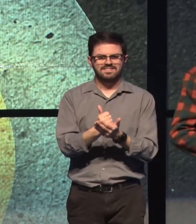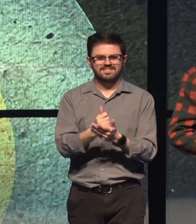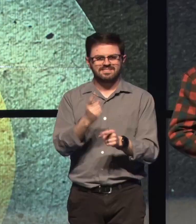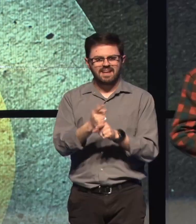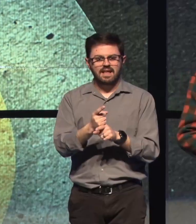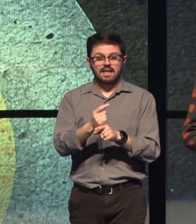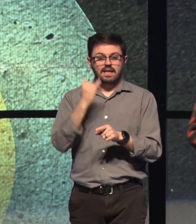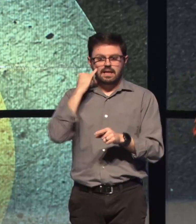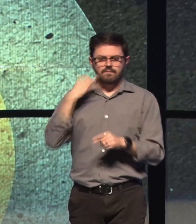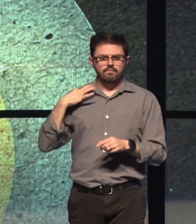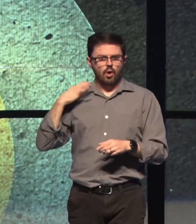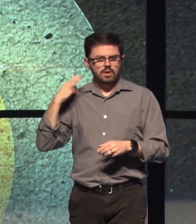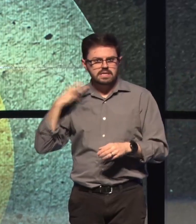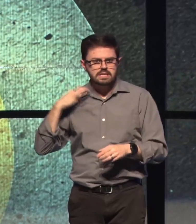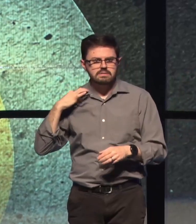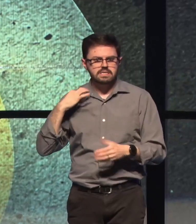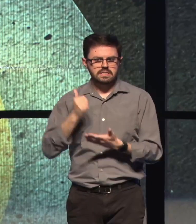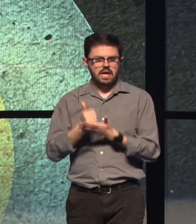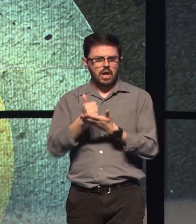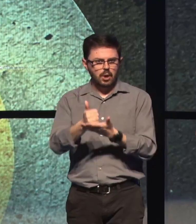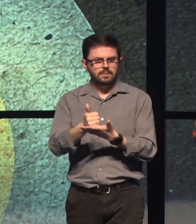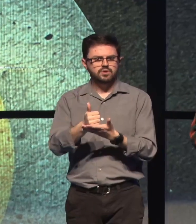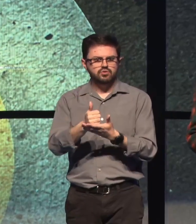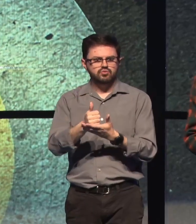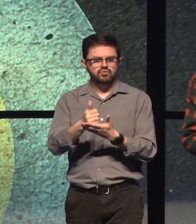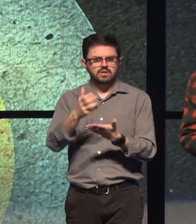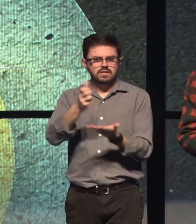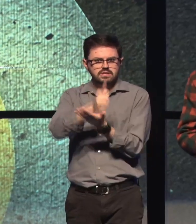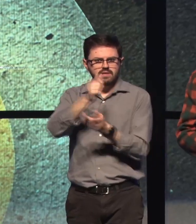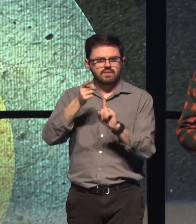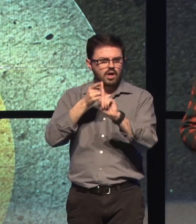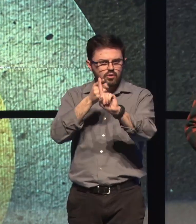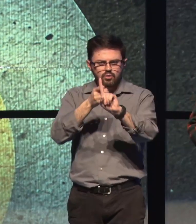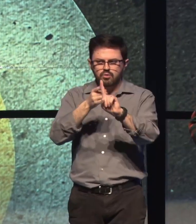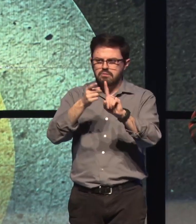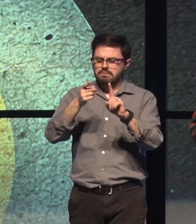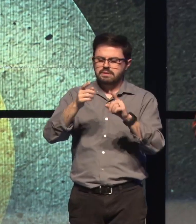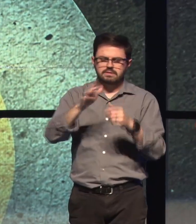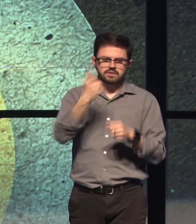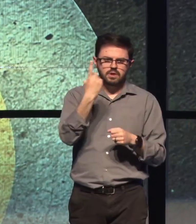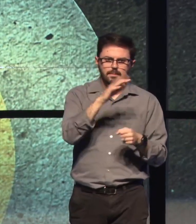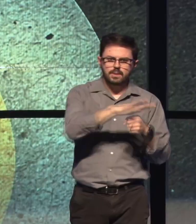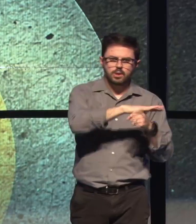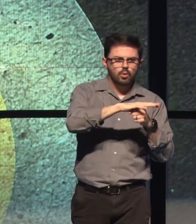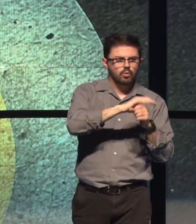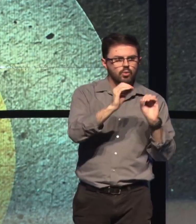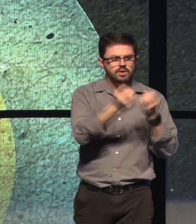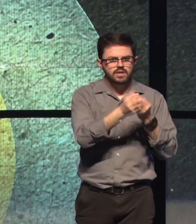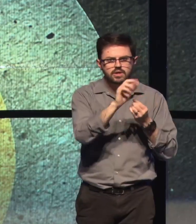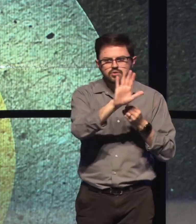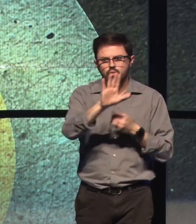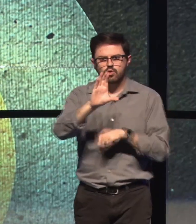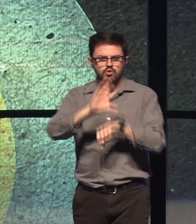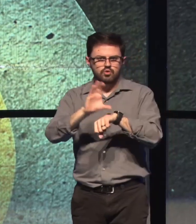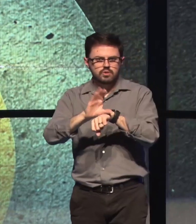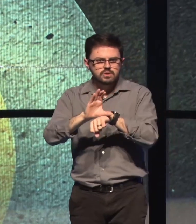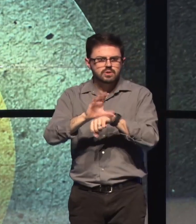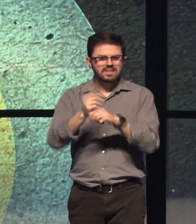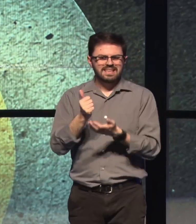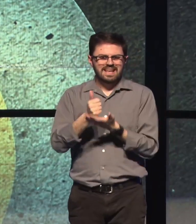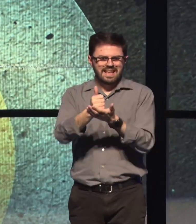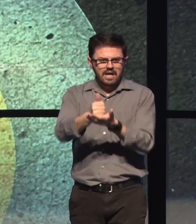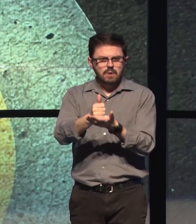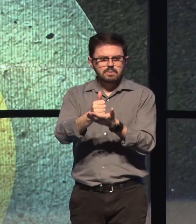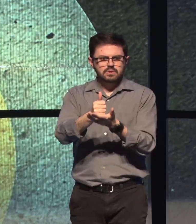If volunteering at any local organization, volunteering at your church helps you carry one another's